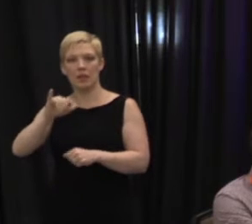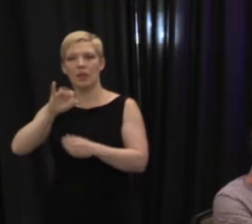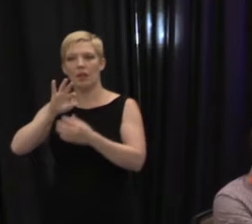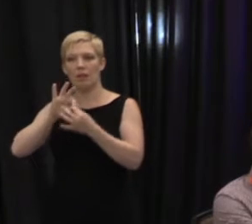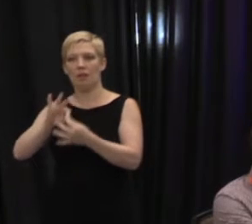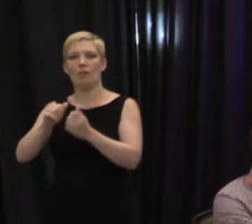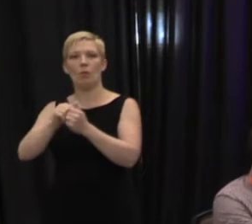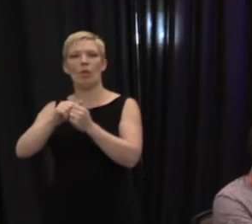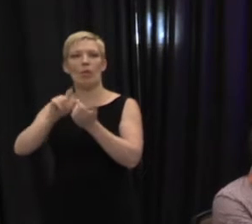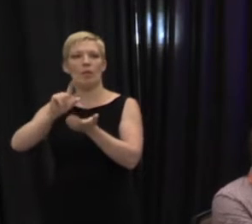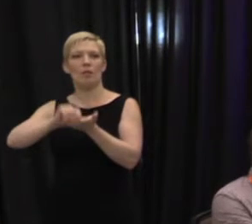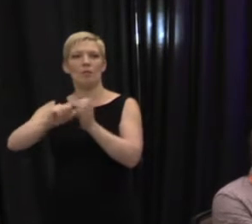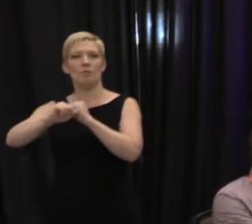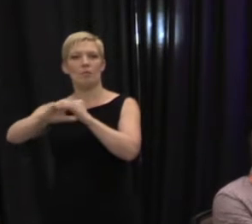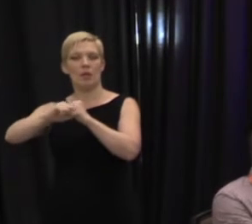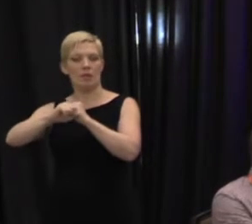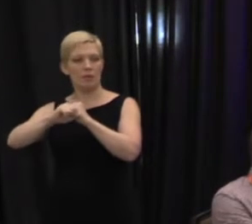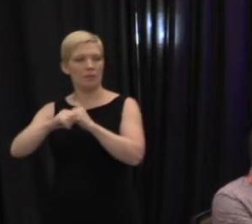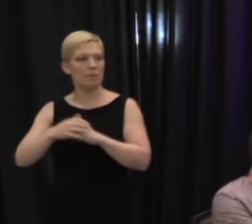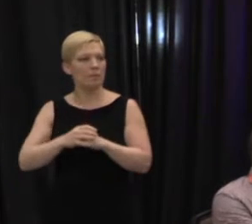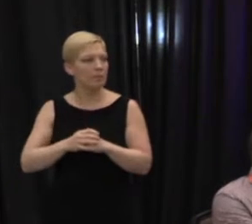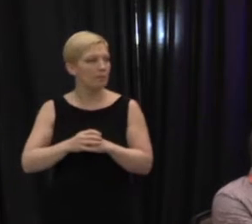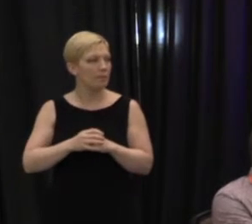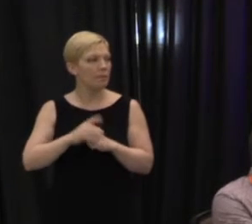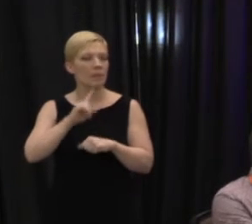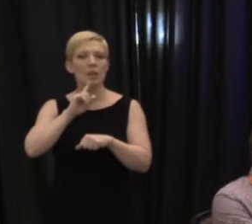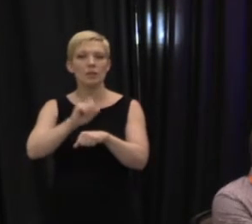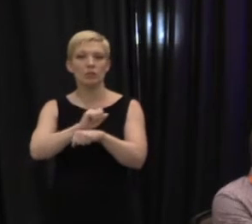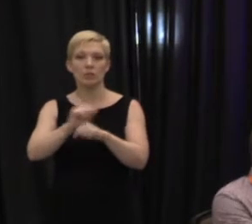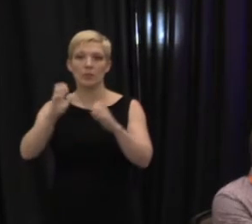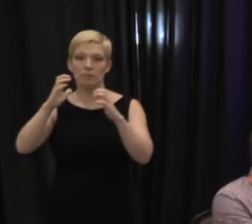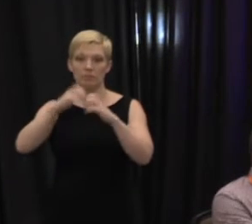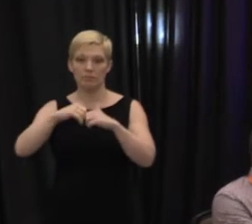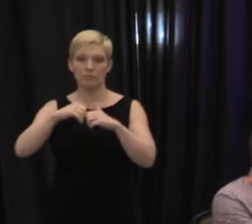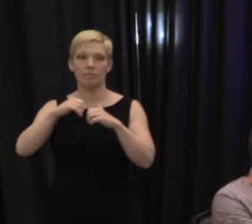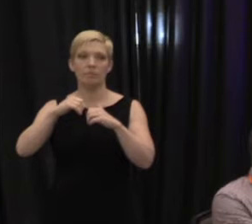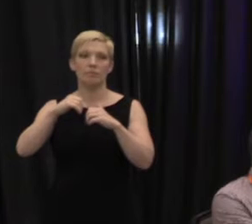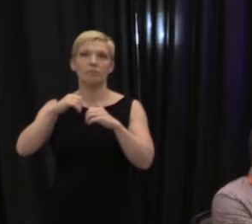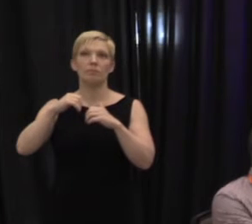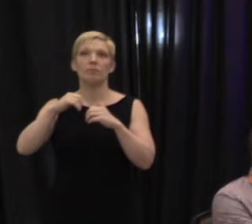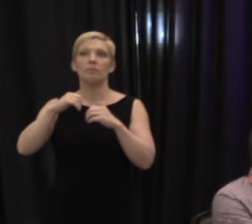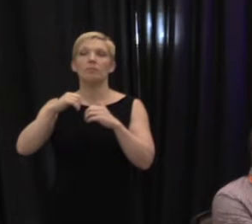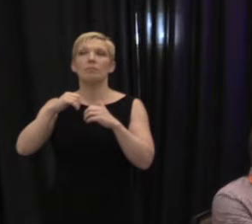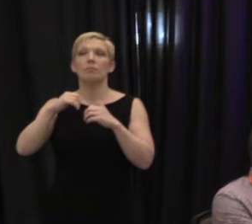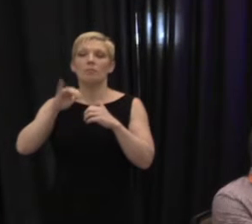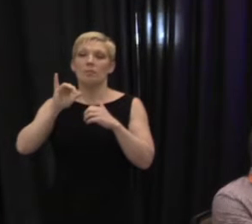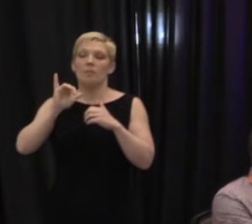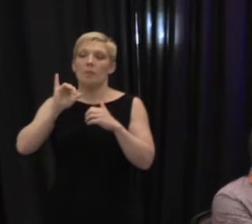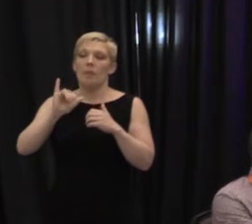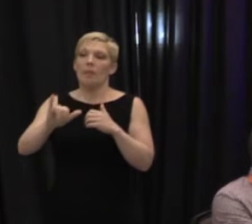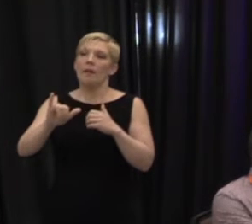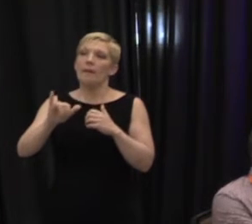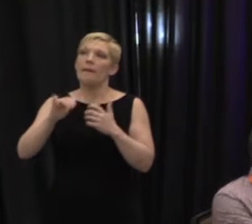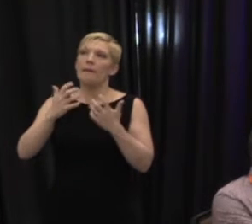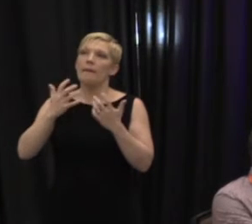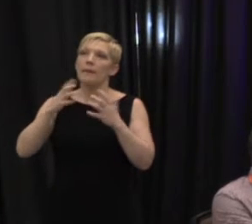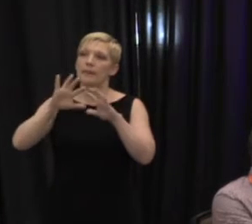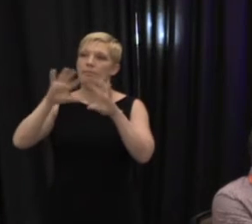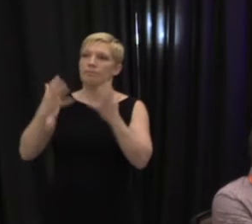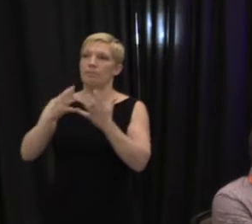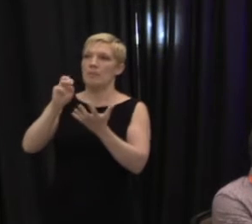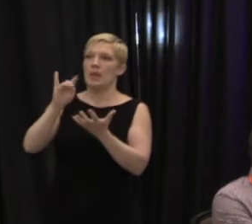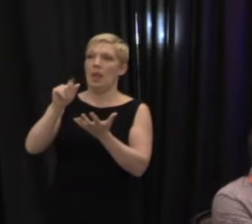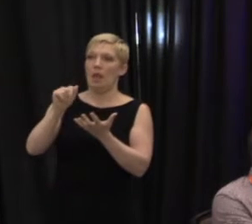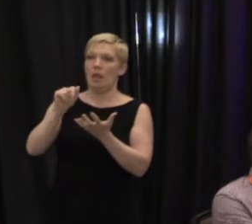know, the breaking down of the legitimacy of the press as an institution, the notion of there being